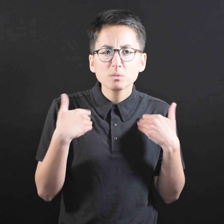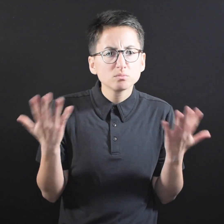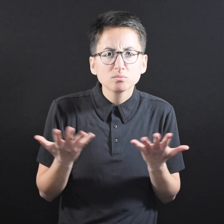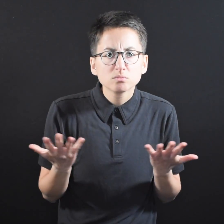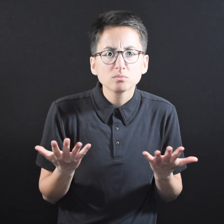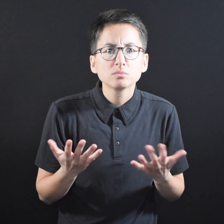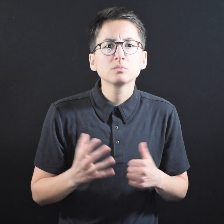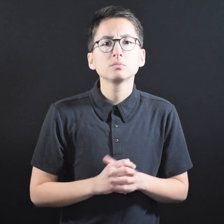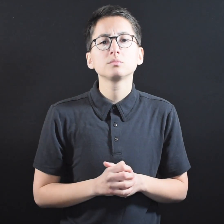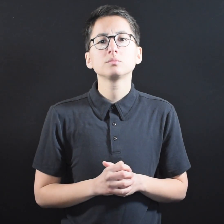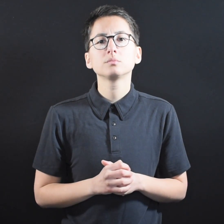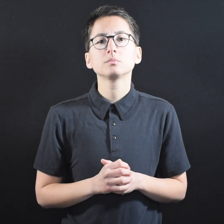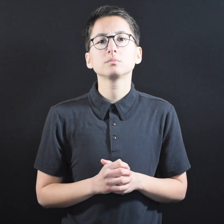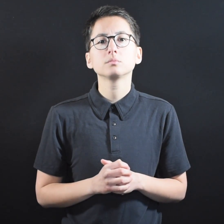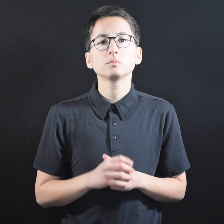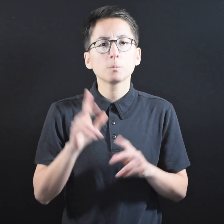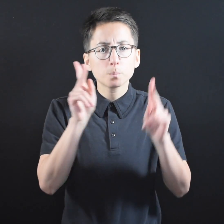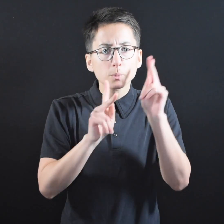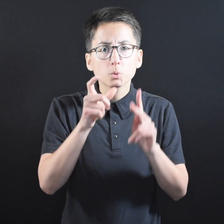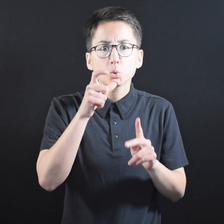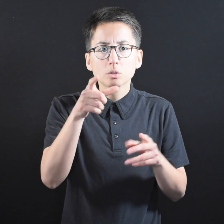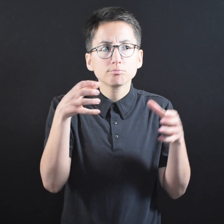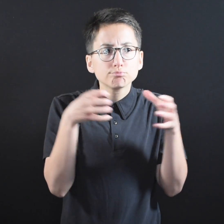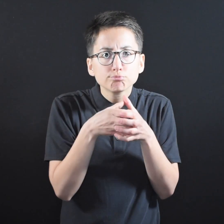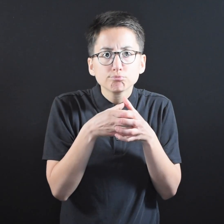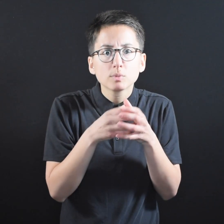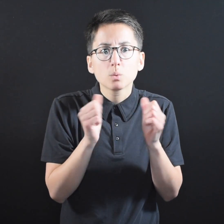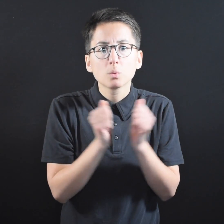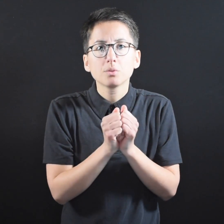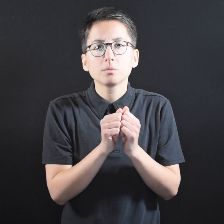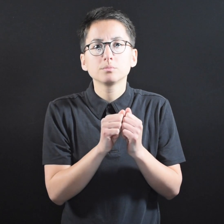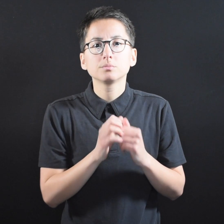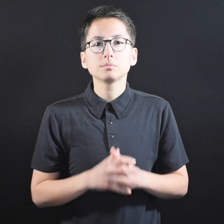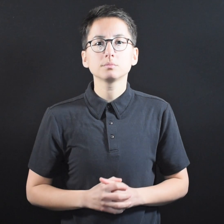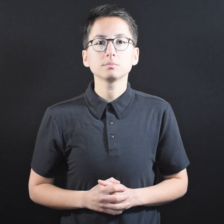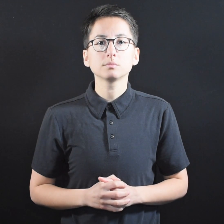symptoms you may be having, people you may have been in contact with,